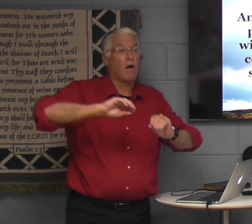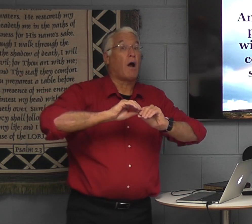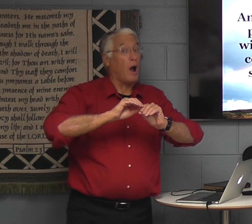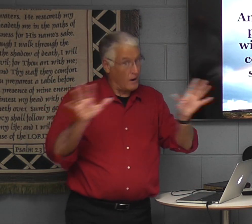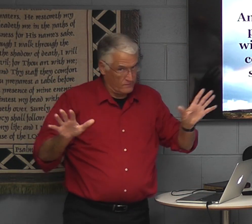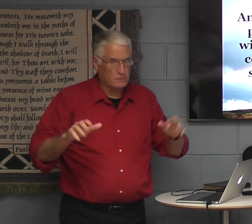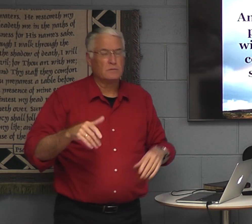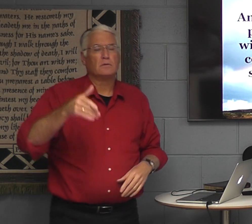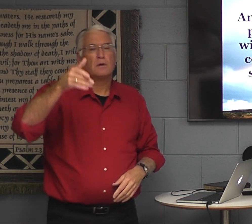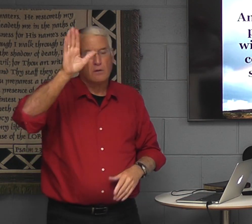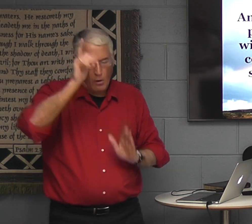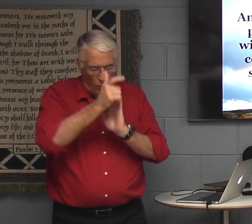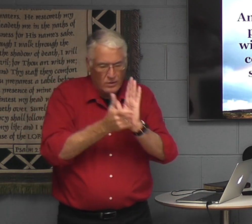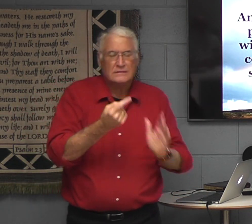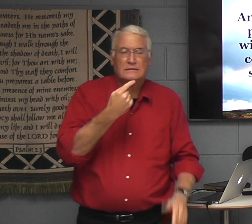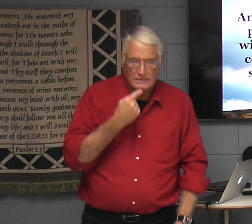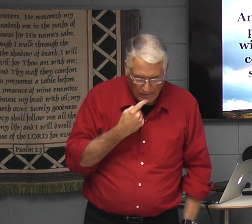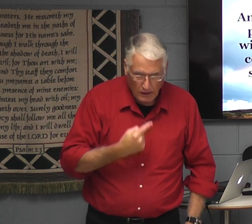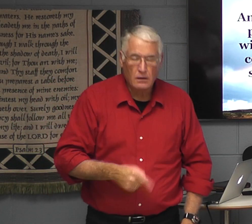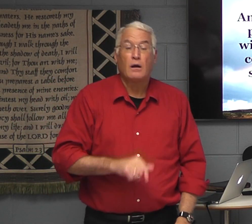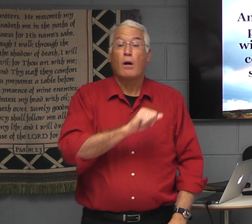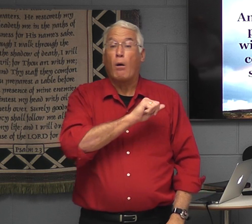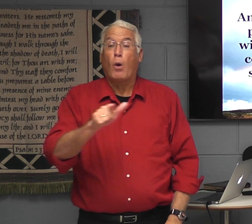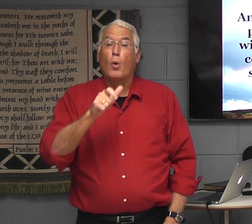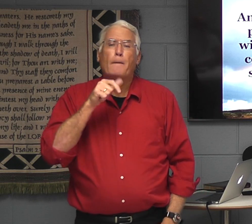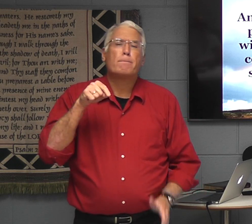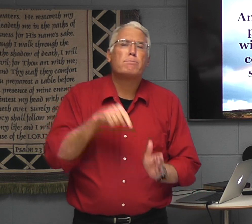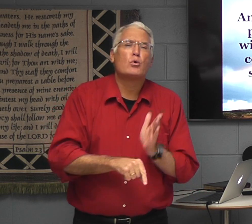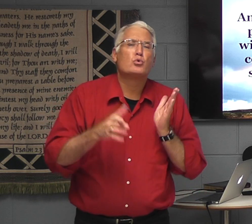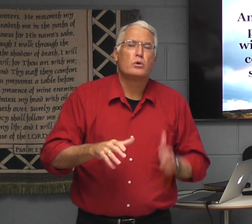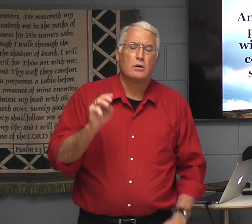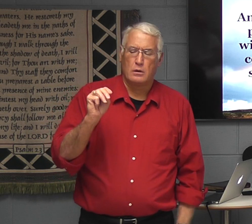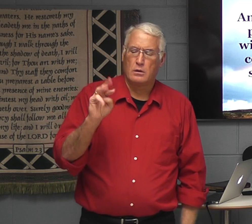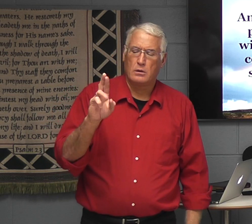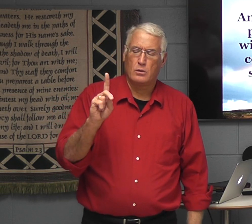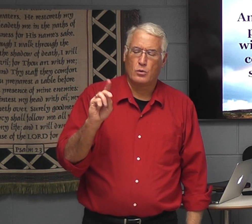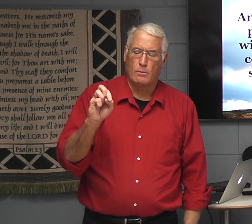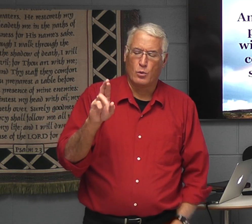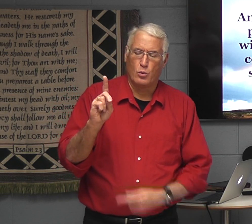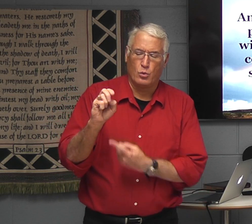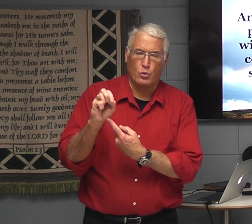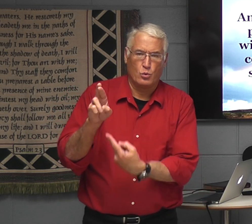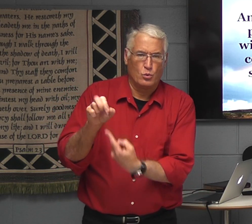obviously, yes, God's law says that all murderers,